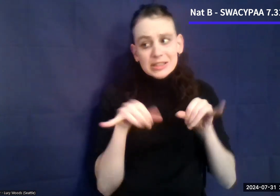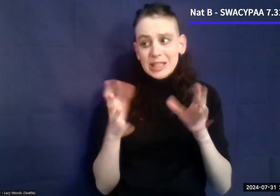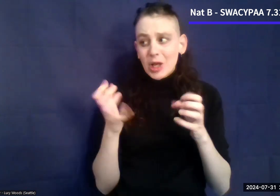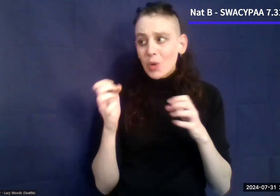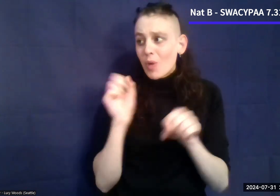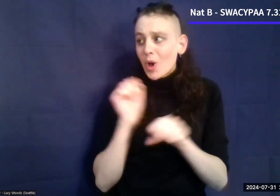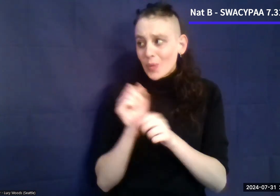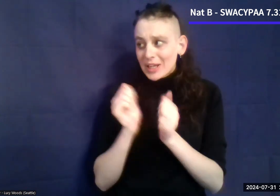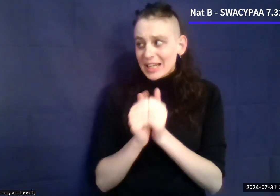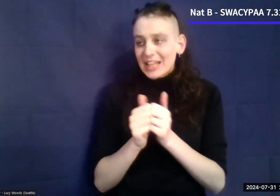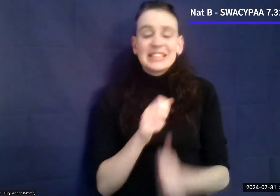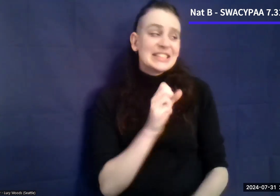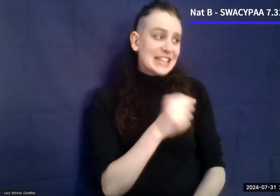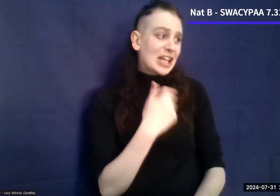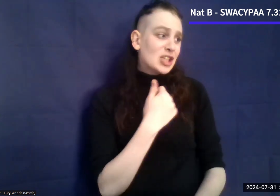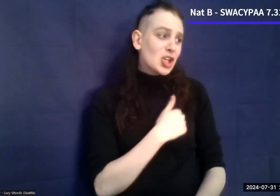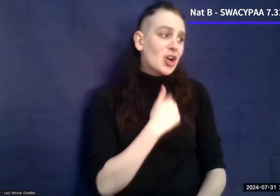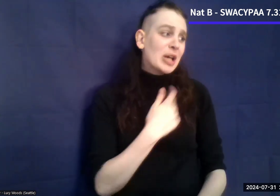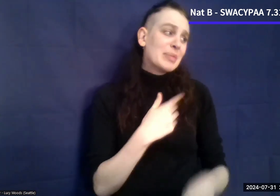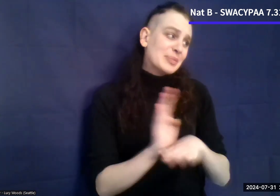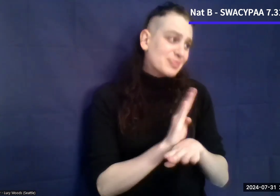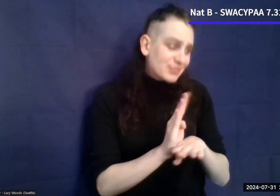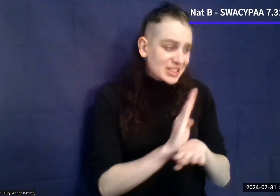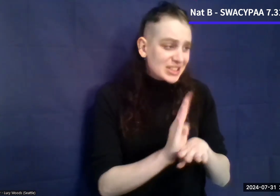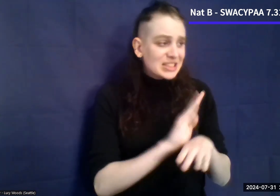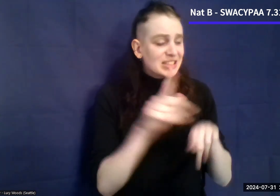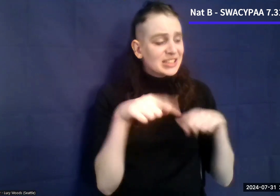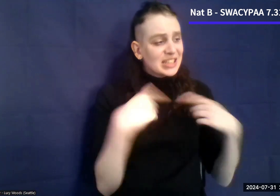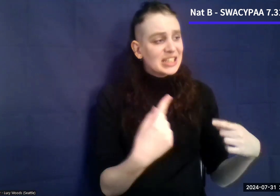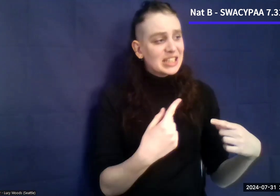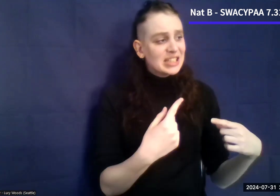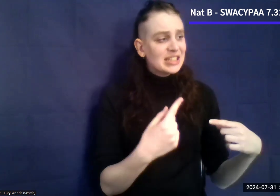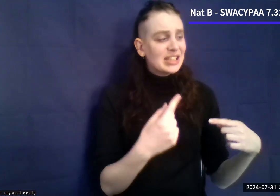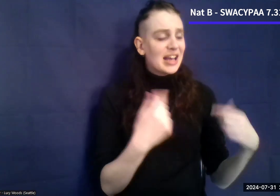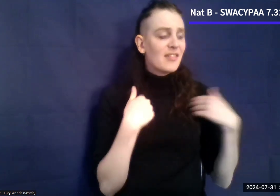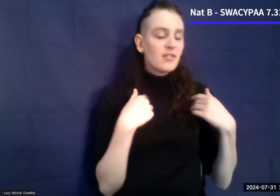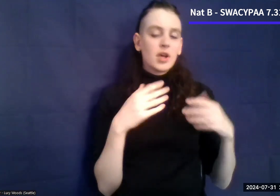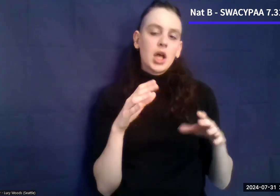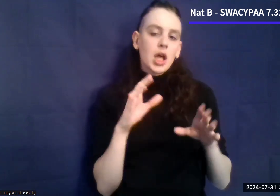I'm sorry. I've been really busy with this host committee stuff. We're like